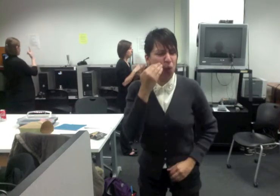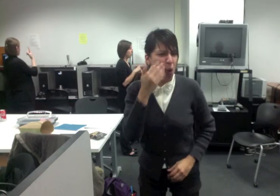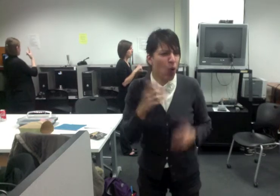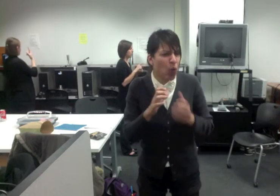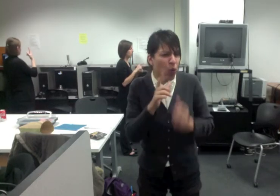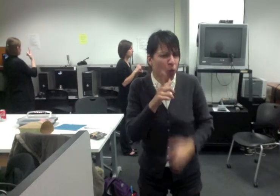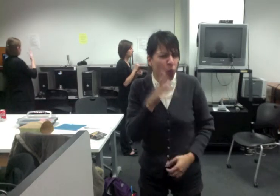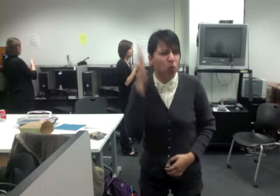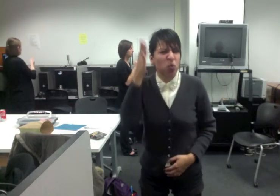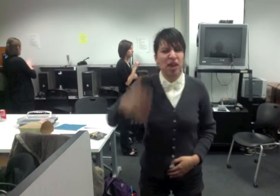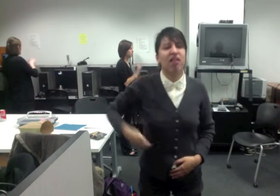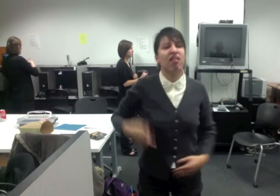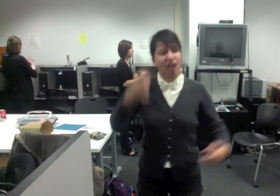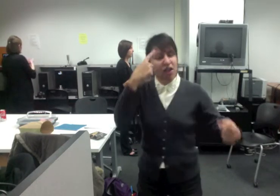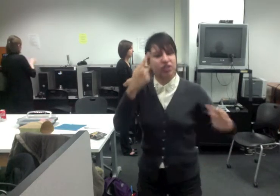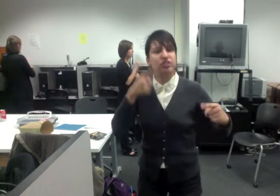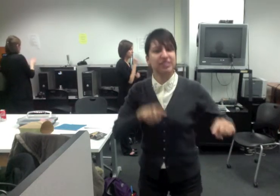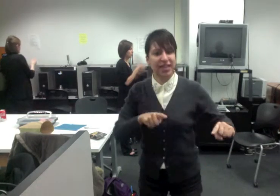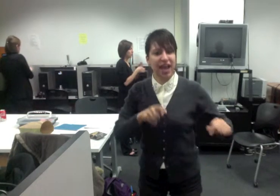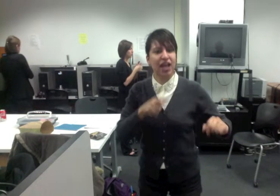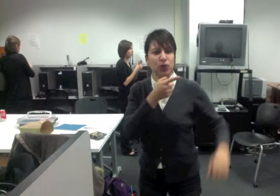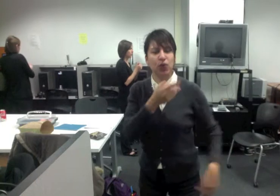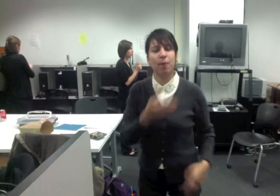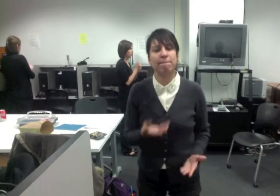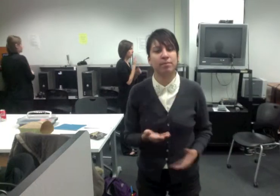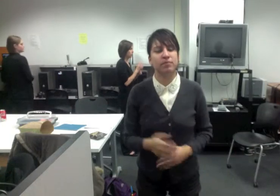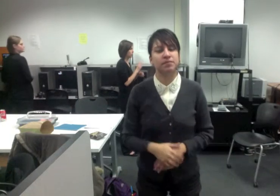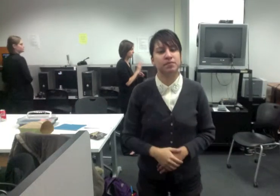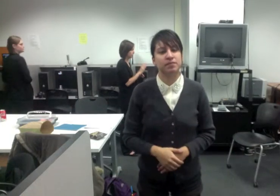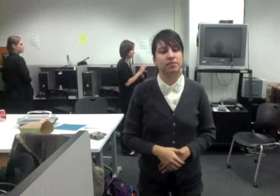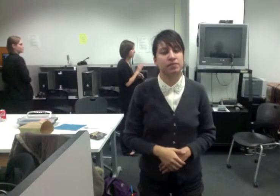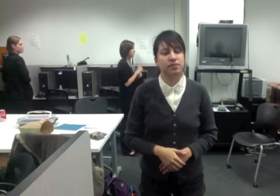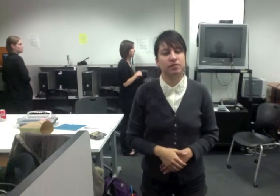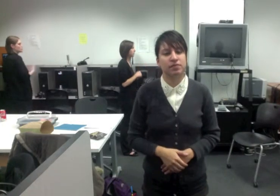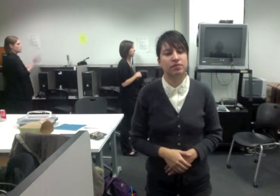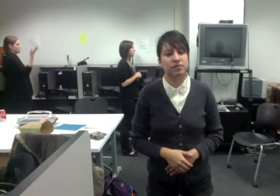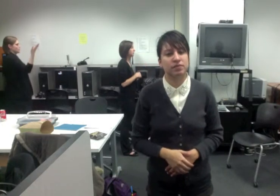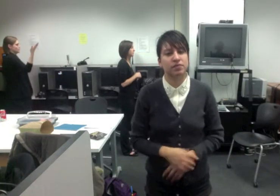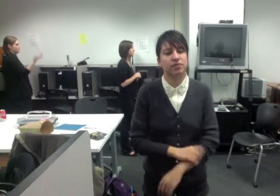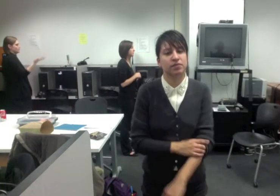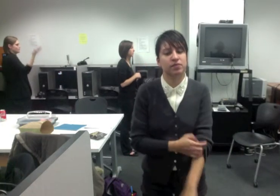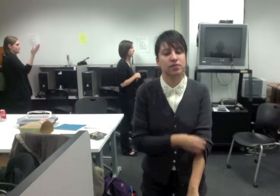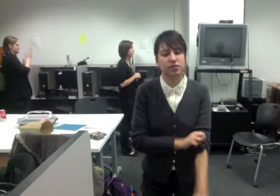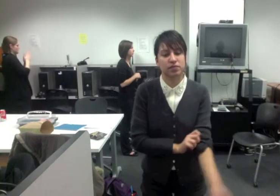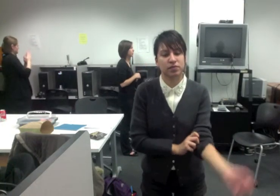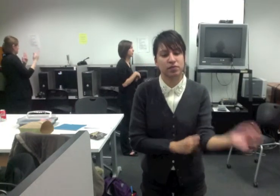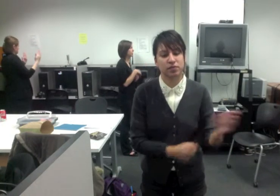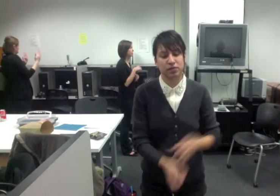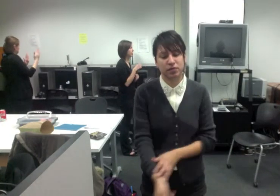it? So it's this here, this little gap that you have to close, as Jeffrey Moore called it, crossing the